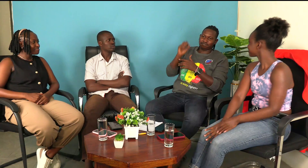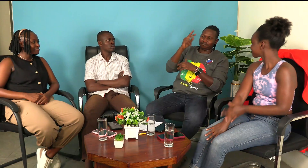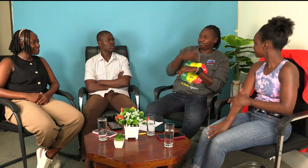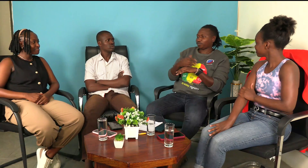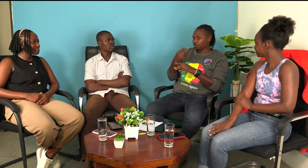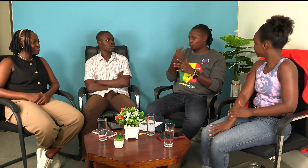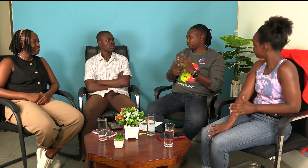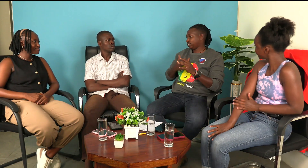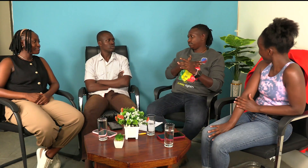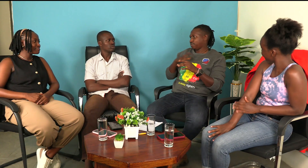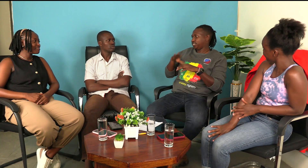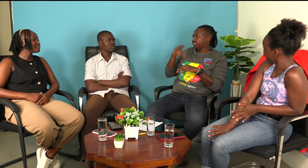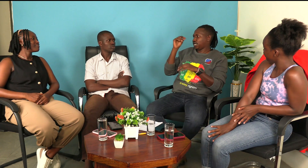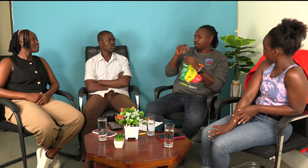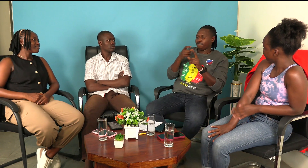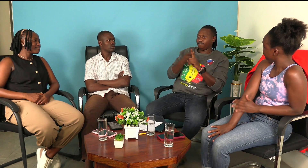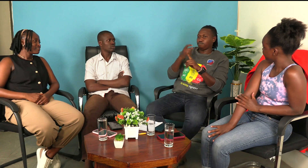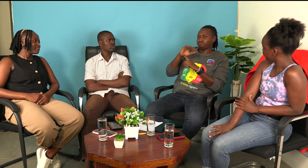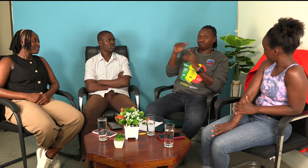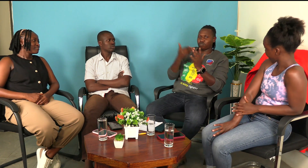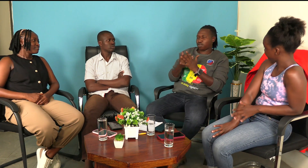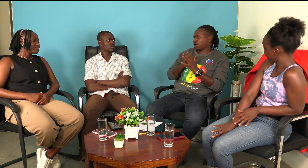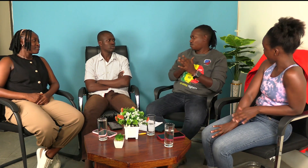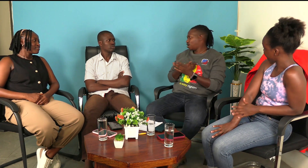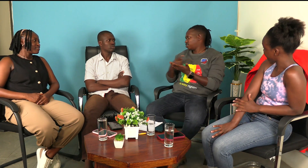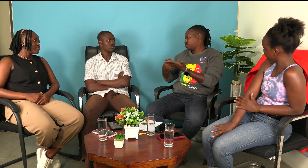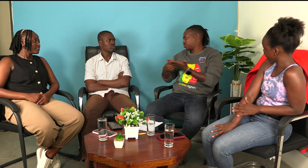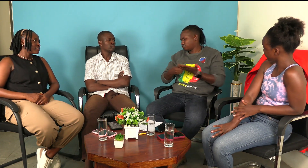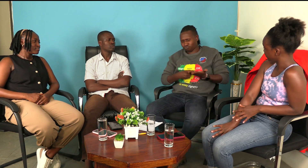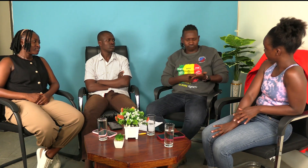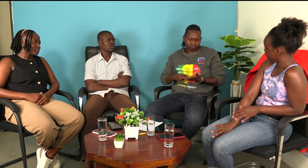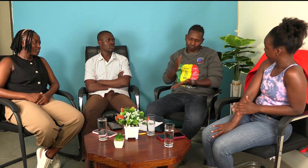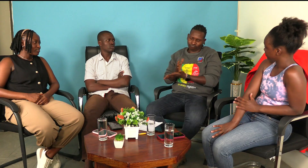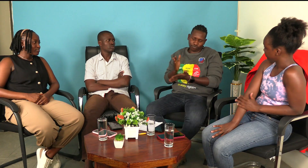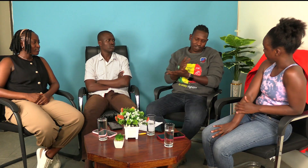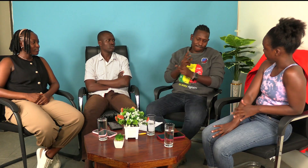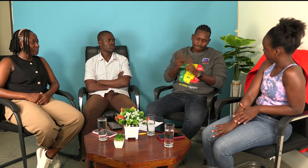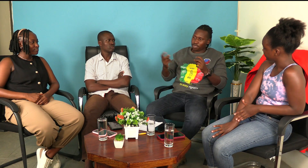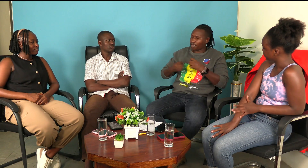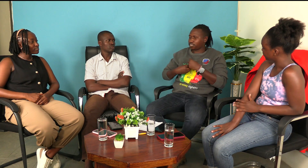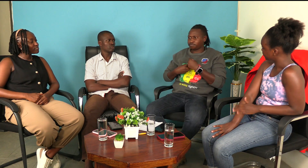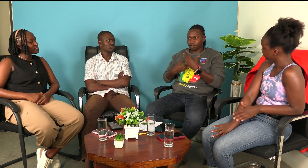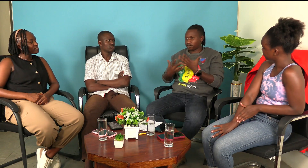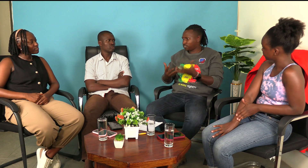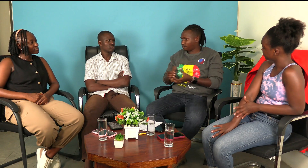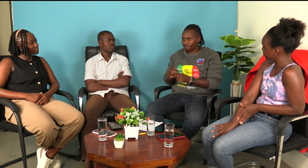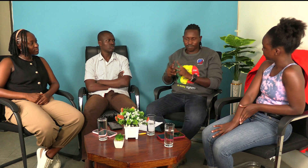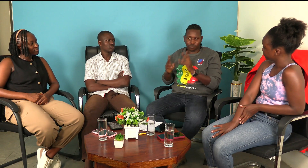health. Thank you so much, Thank you very Leakey. much, Sheila, for that. So my takeaway on what we have discussed, for sure, we